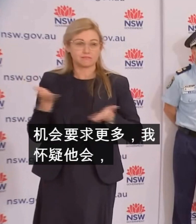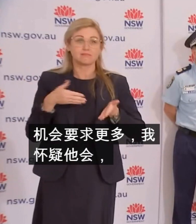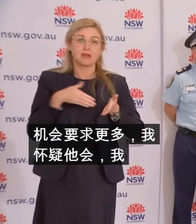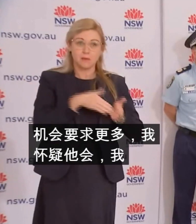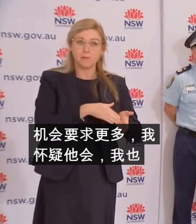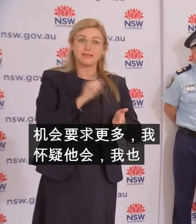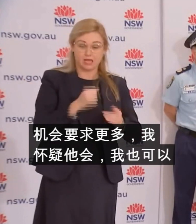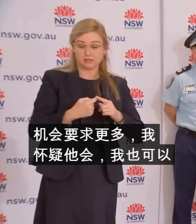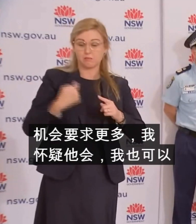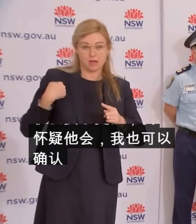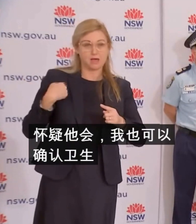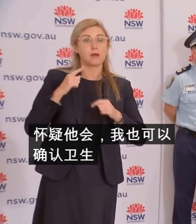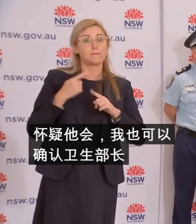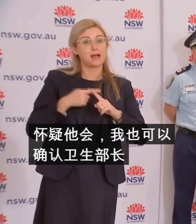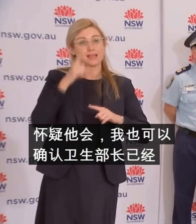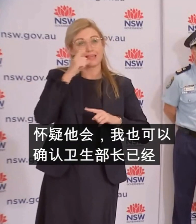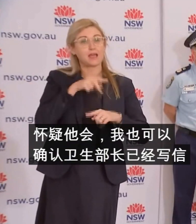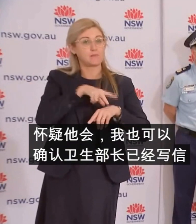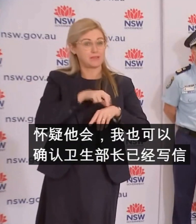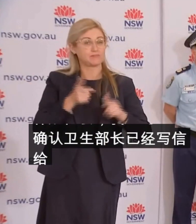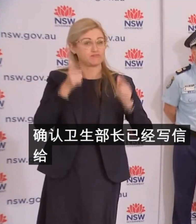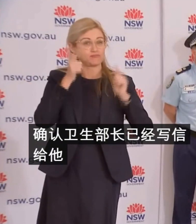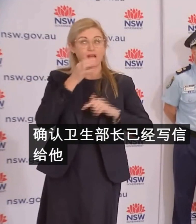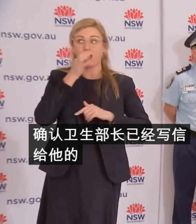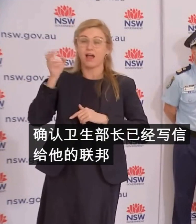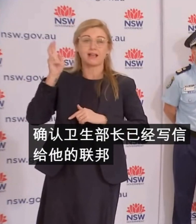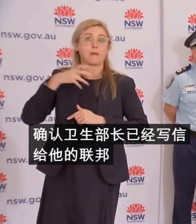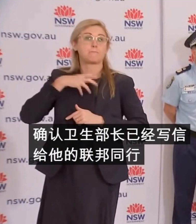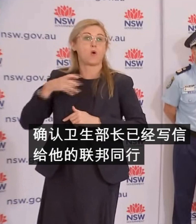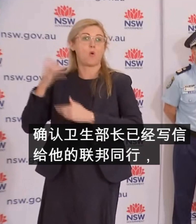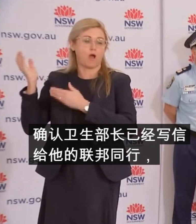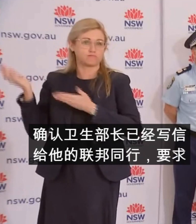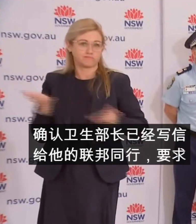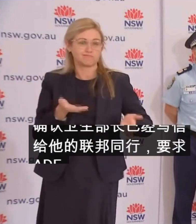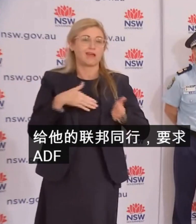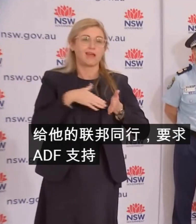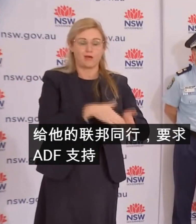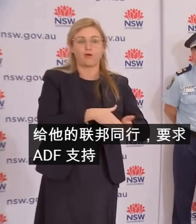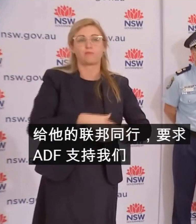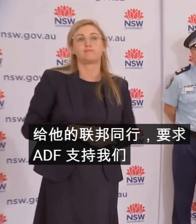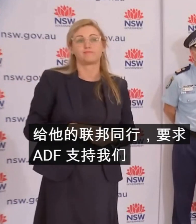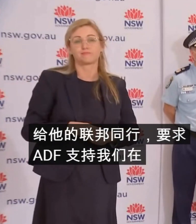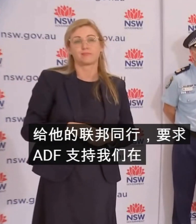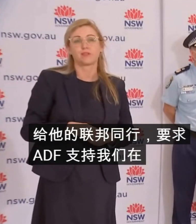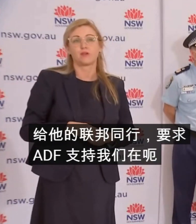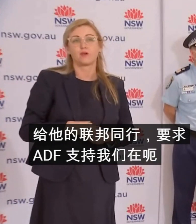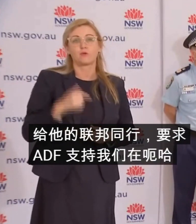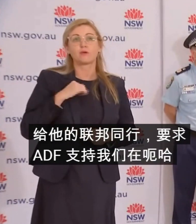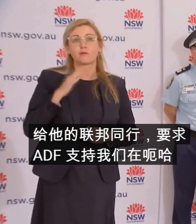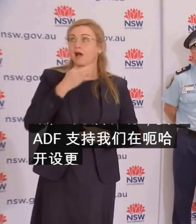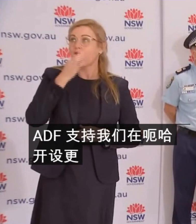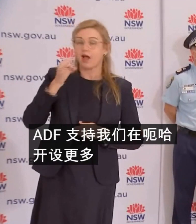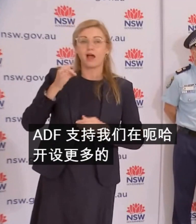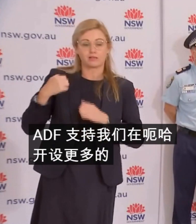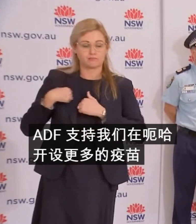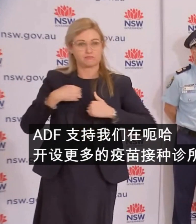will. And I can also confirm the Health Minister has written to his federal counterpart asking for ADF to support us in